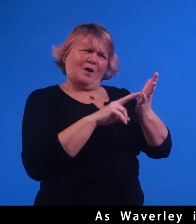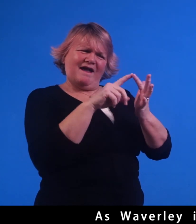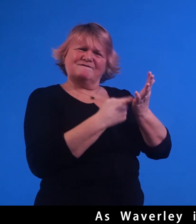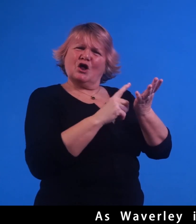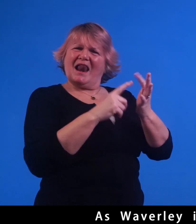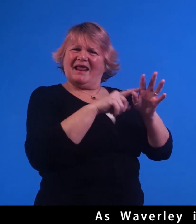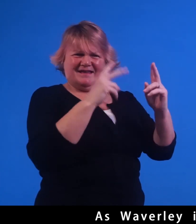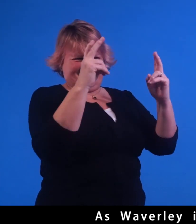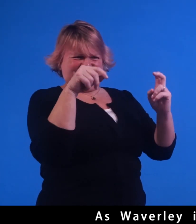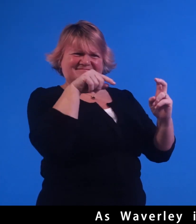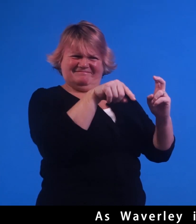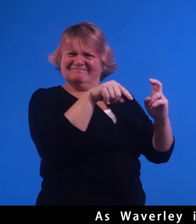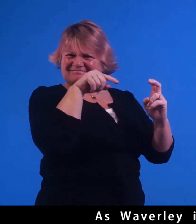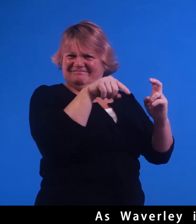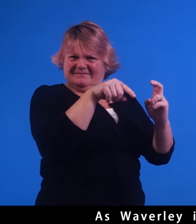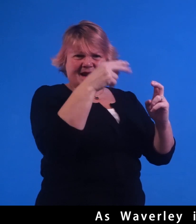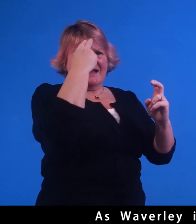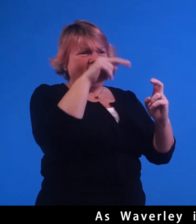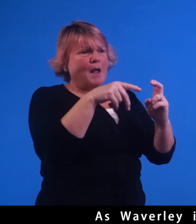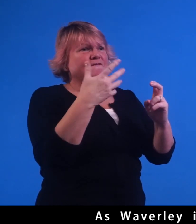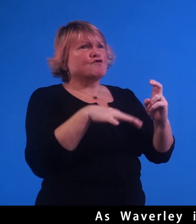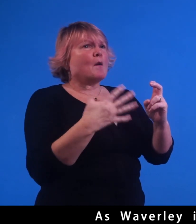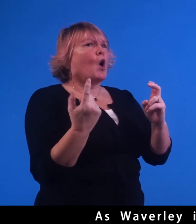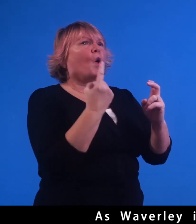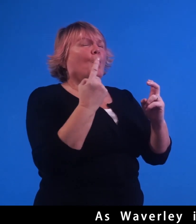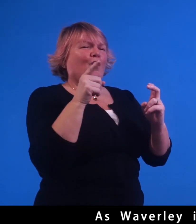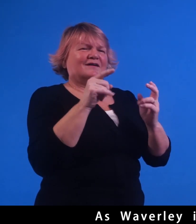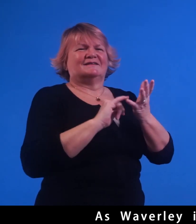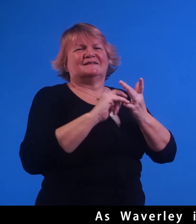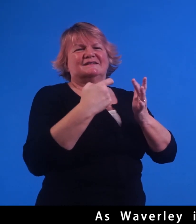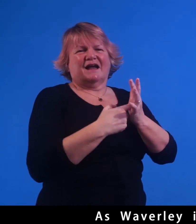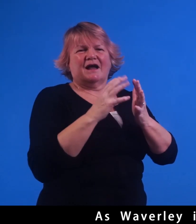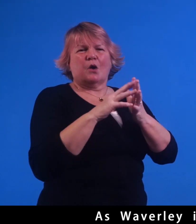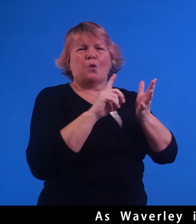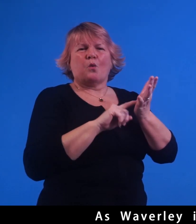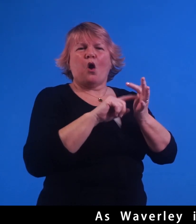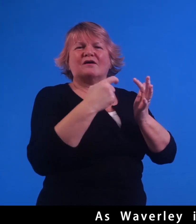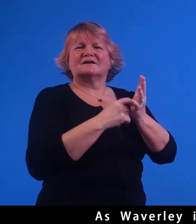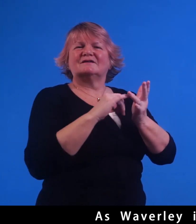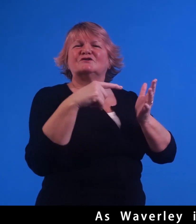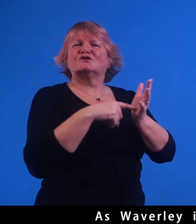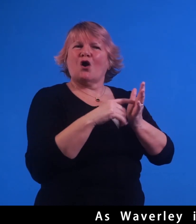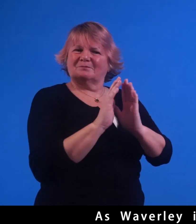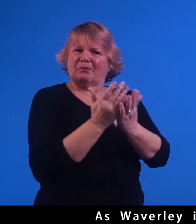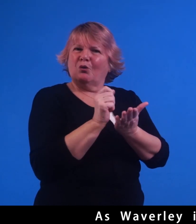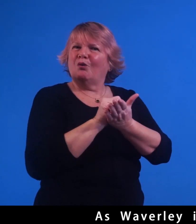As Waverley itself derives its name from the novels of Sir Walter Scott,